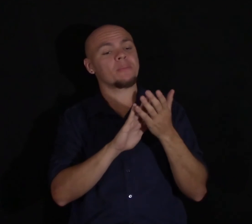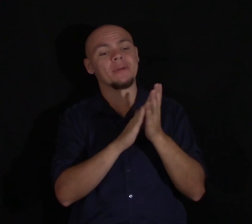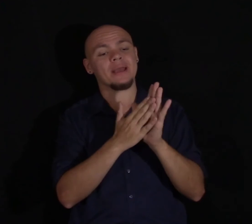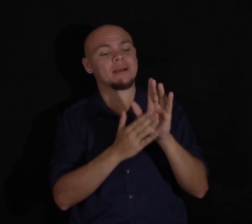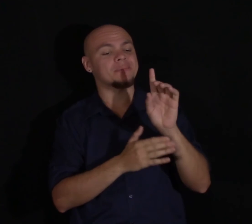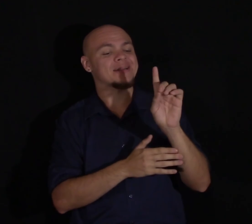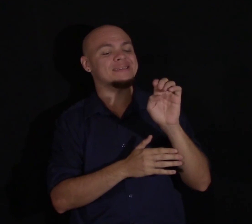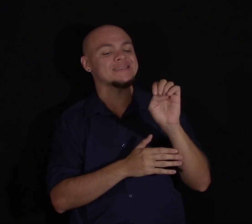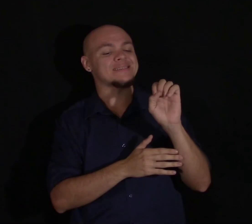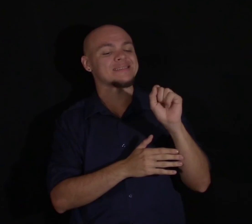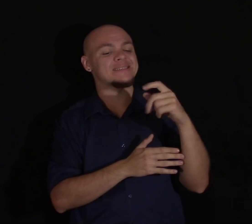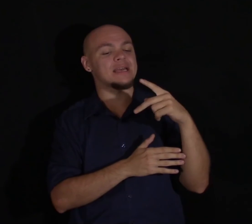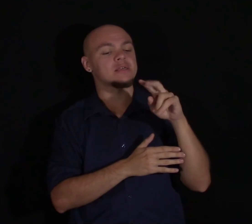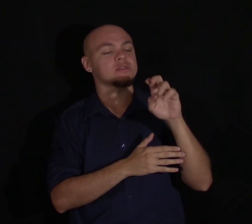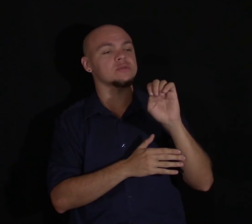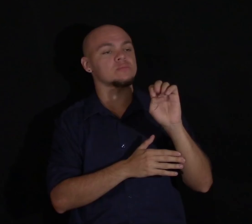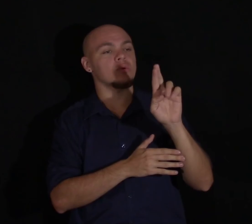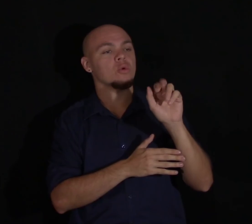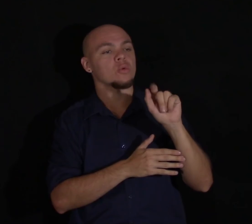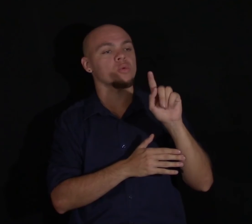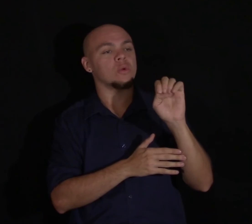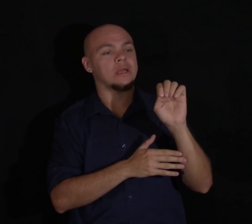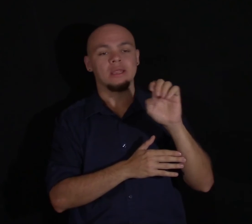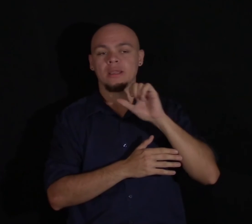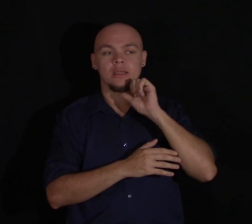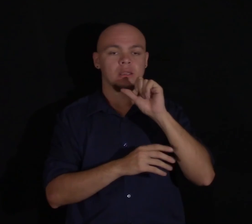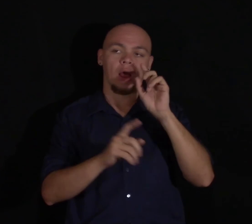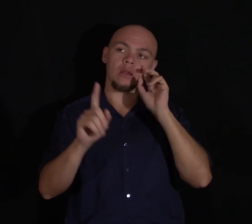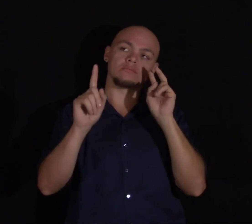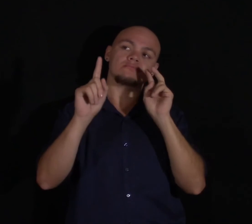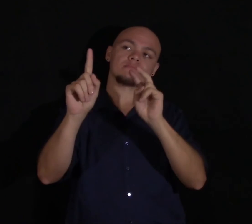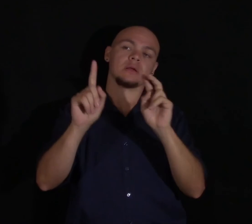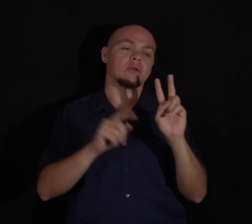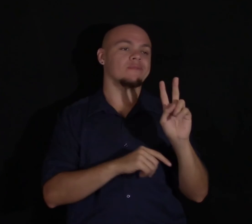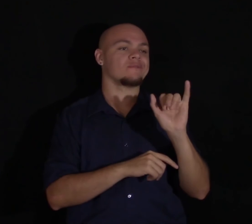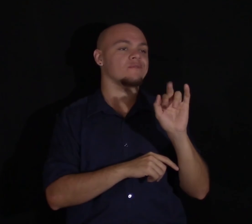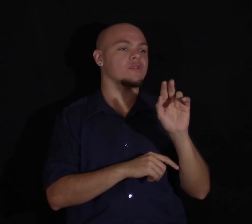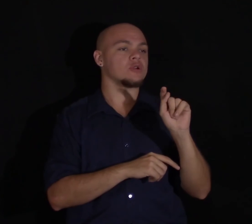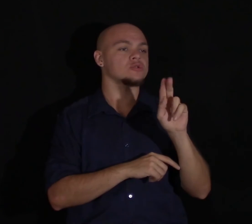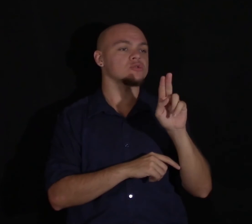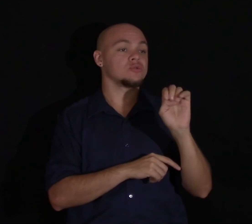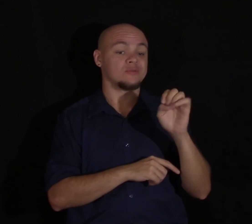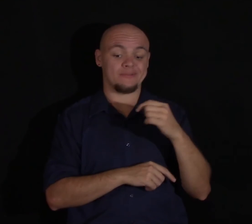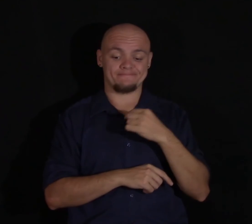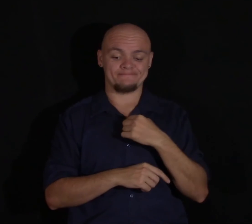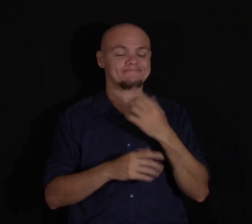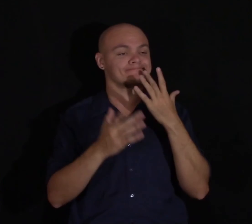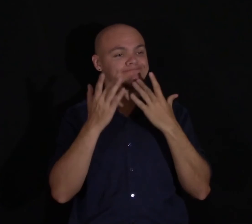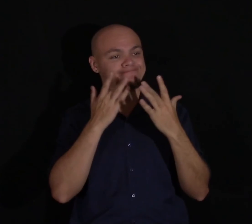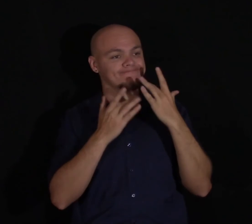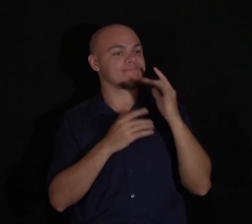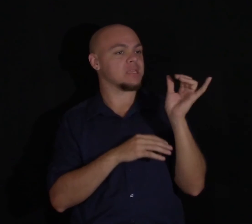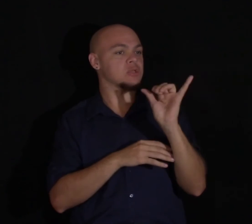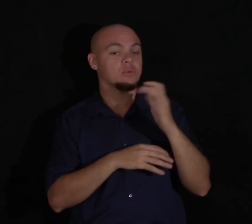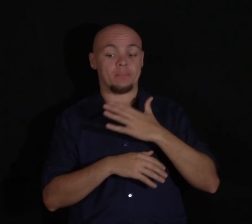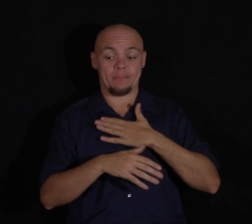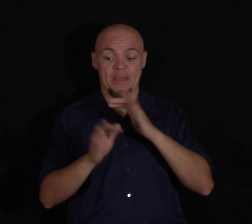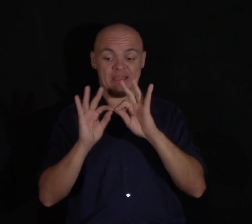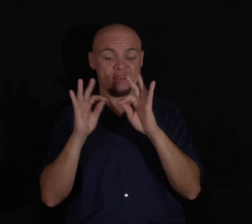not instigate you to virtue. I also am unfortunate. I and my family have been condemned,